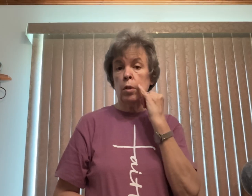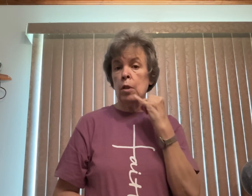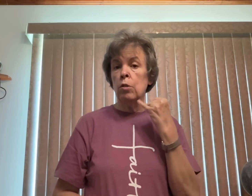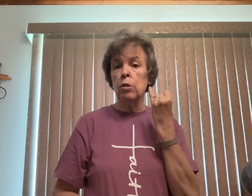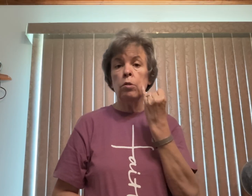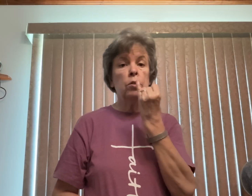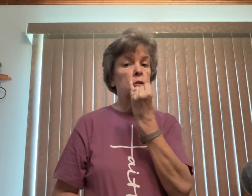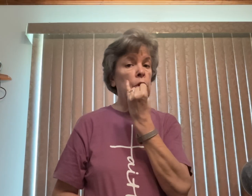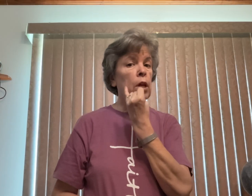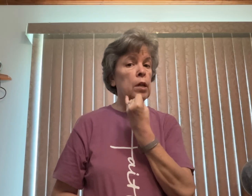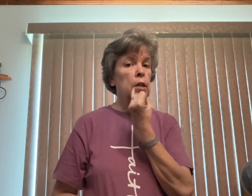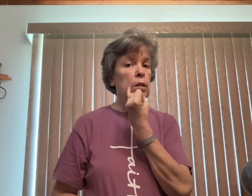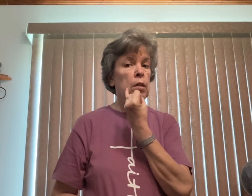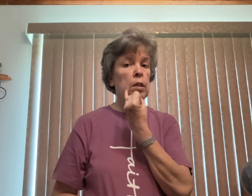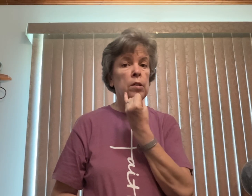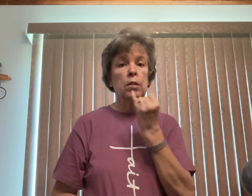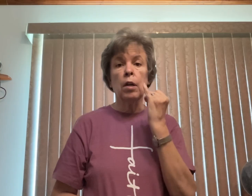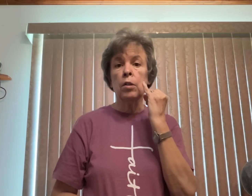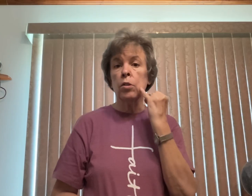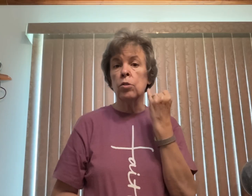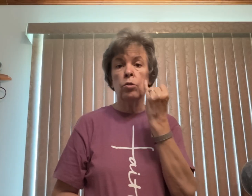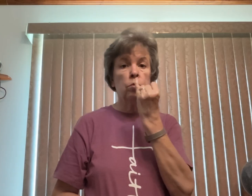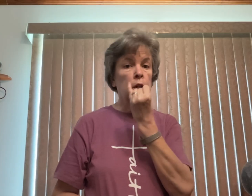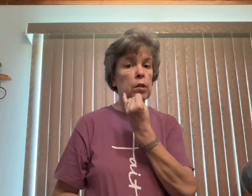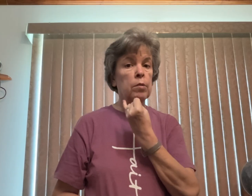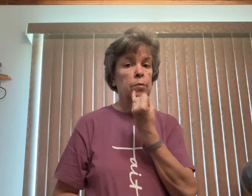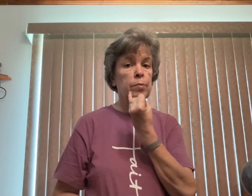you could do a J on each side, Judah.